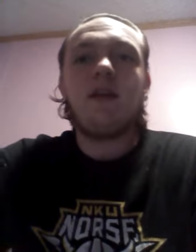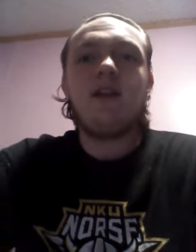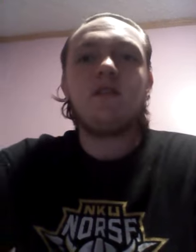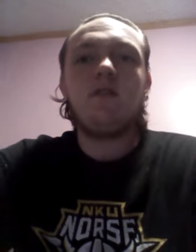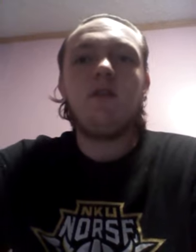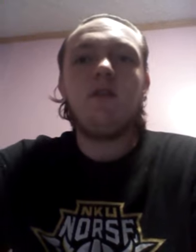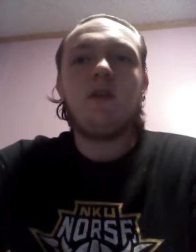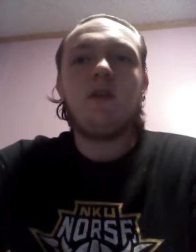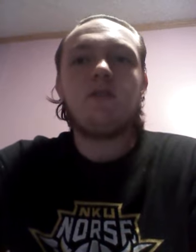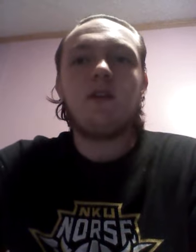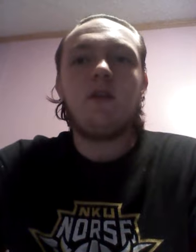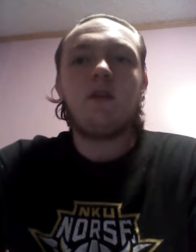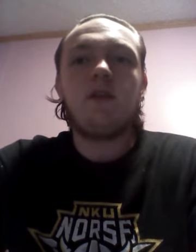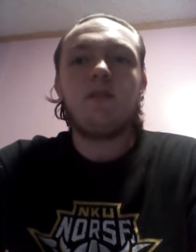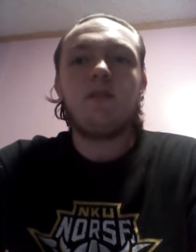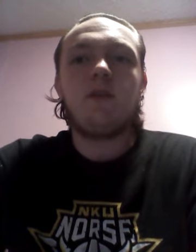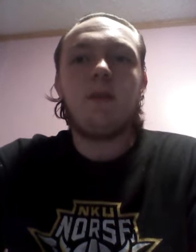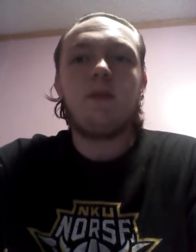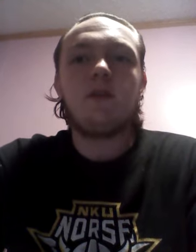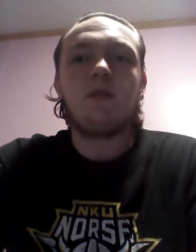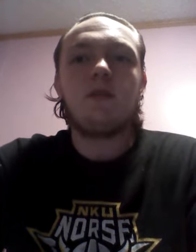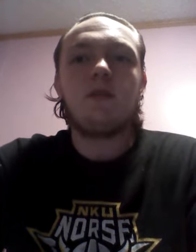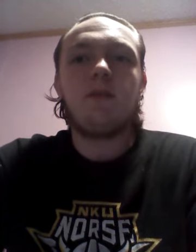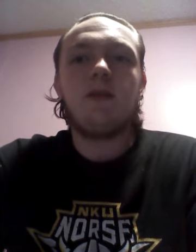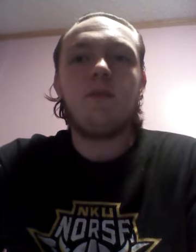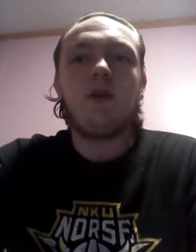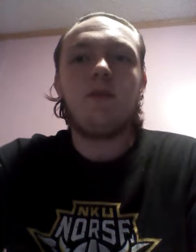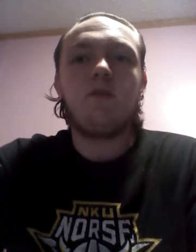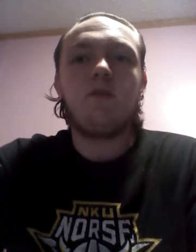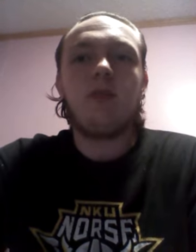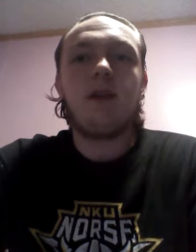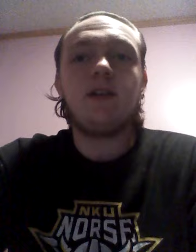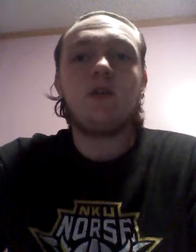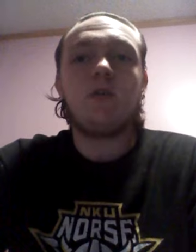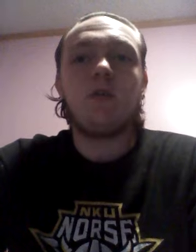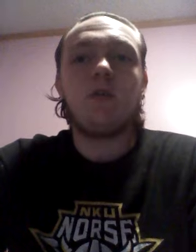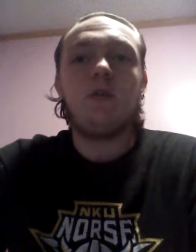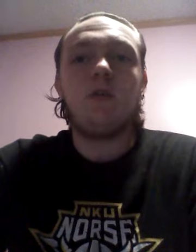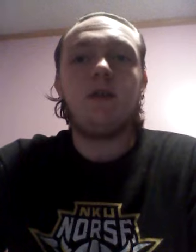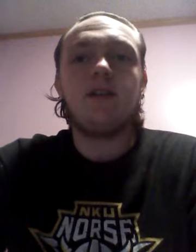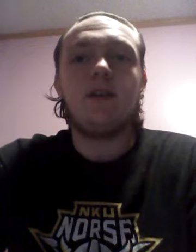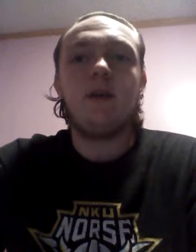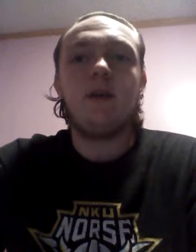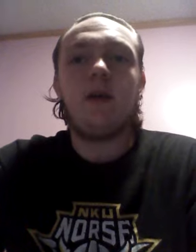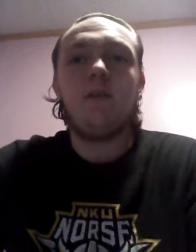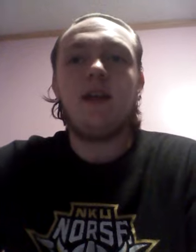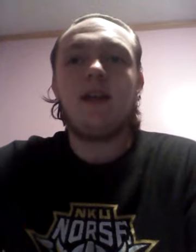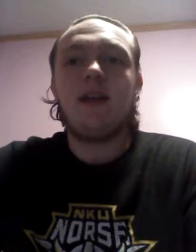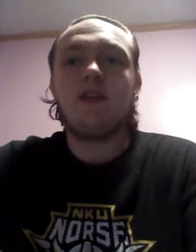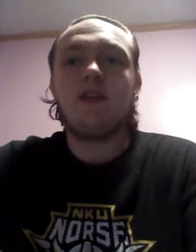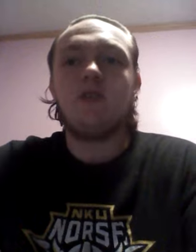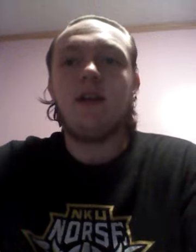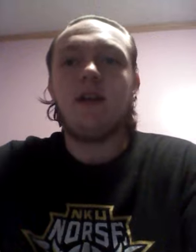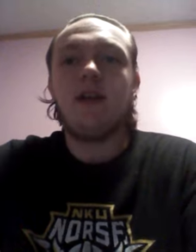at least 3 relatives killed, including his mother and baby sister, the missing boy, Riley Scarborough, is in immediate danger and hasn't